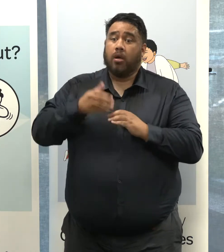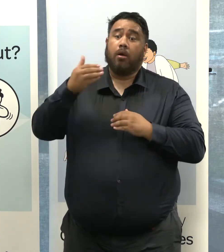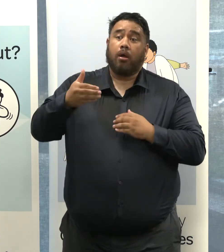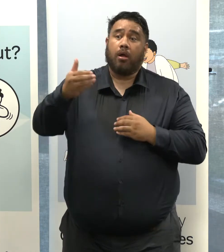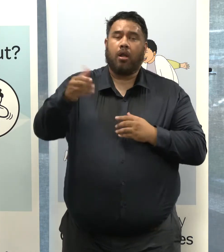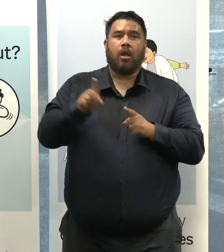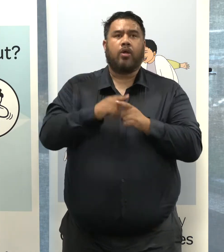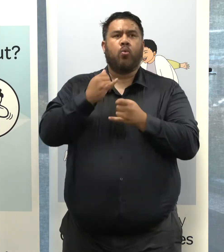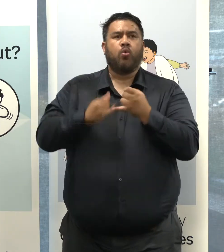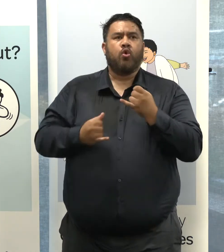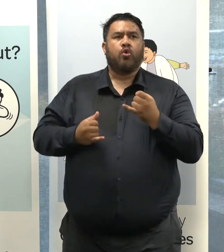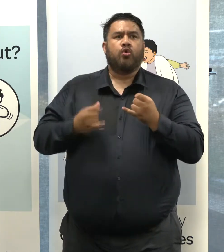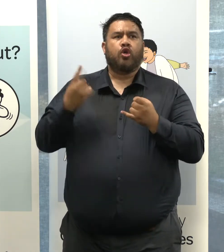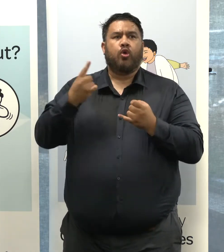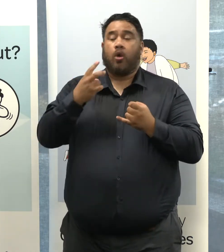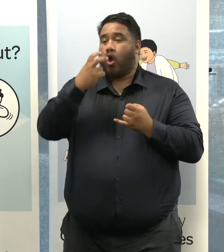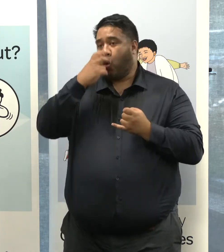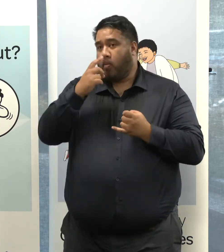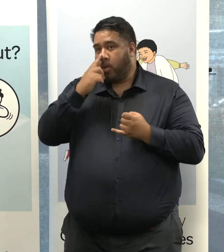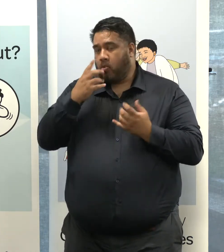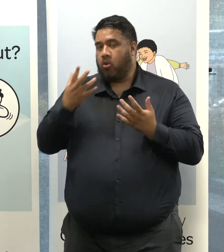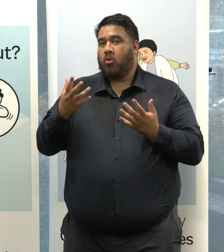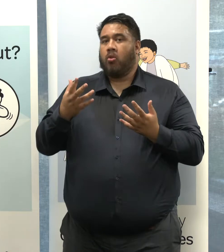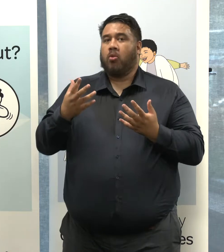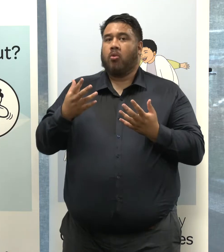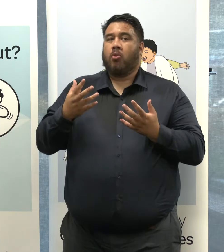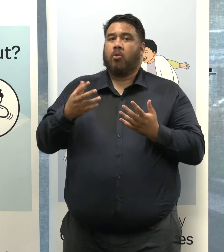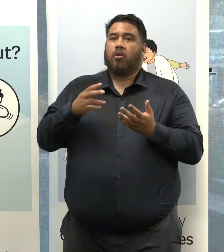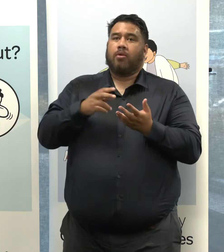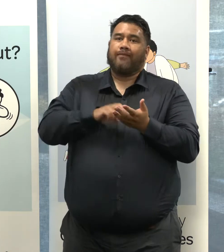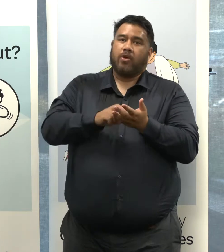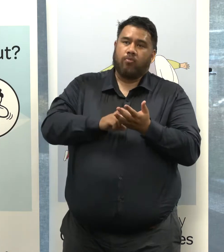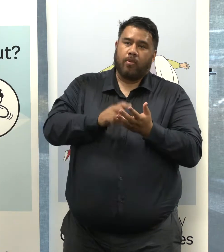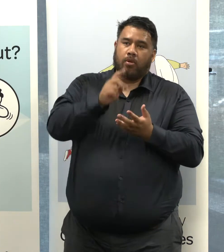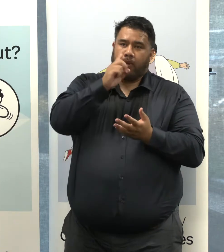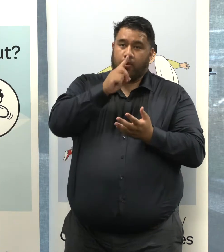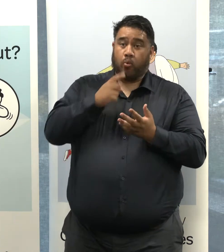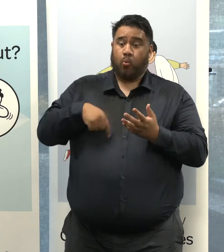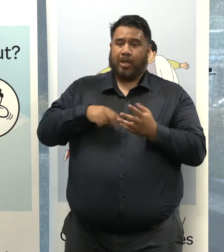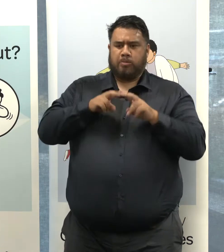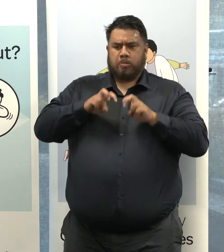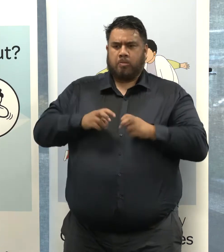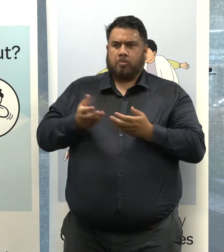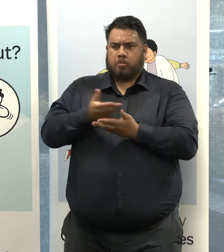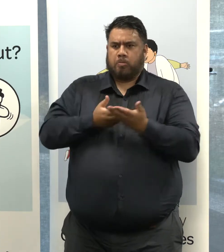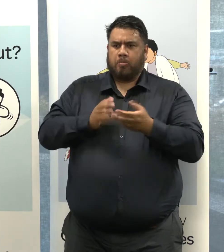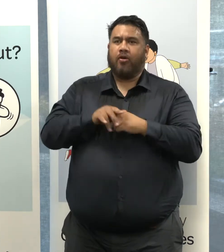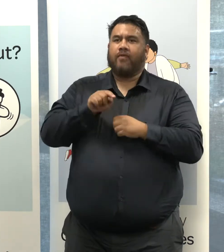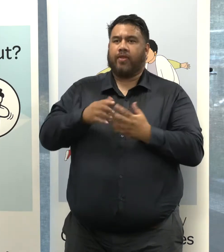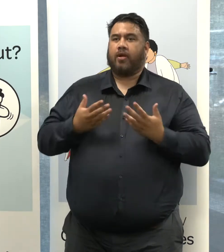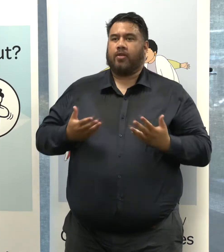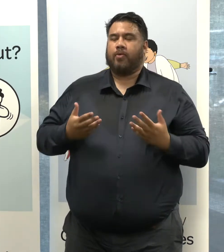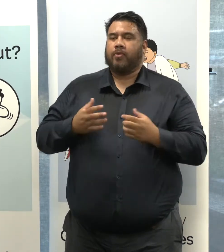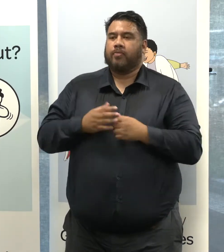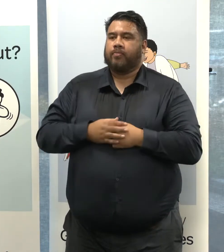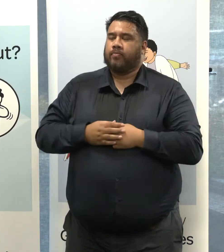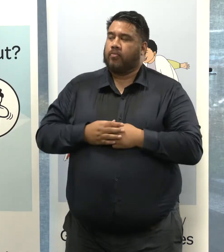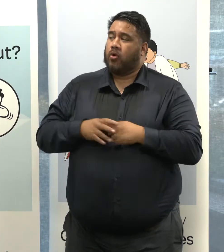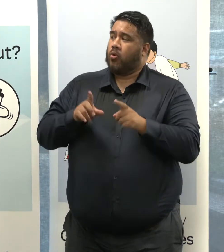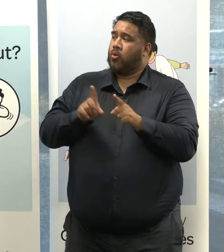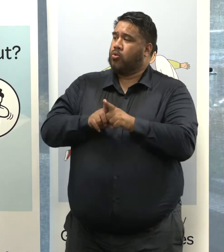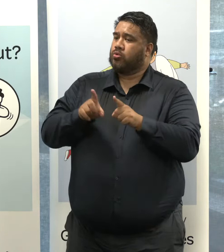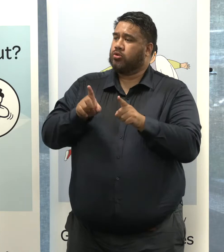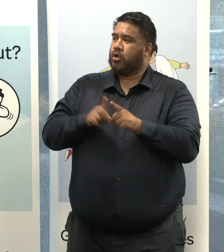older people or people who are vulnerable. So that's work that's in progress here at the moment. And just on the new way of assessing